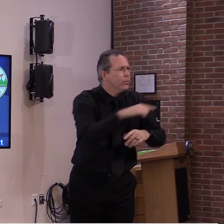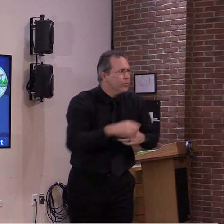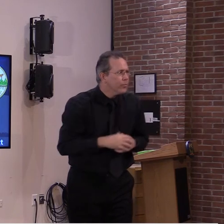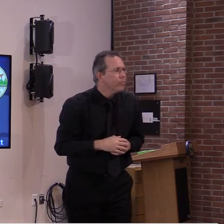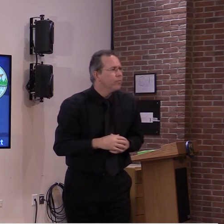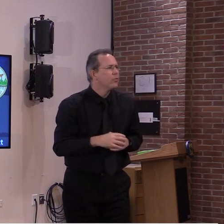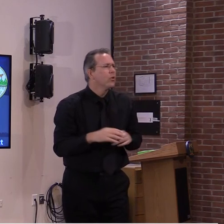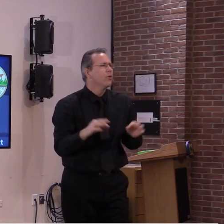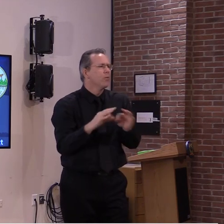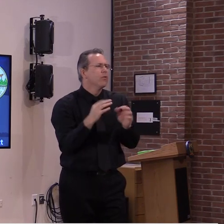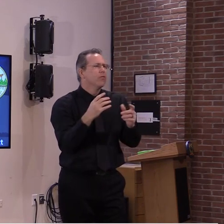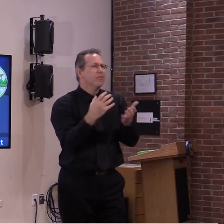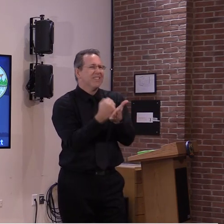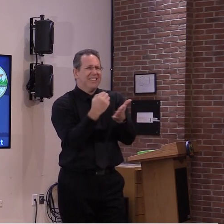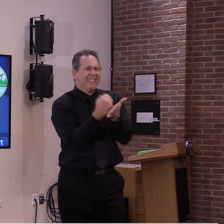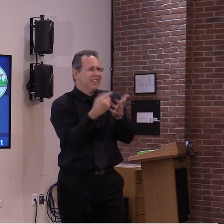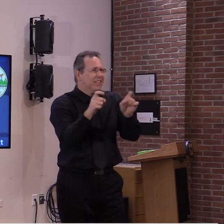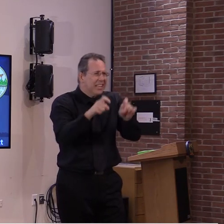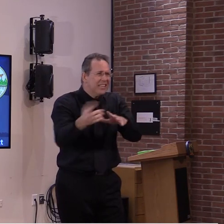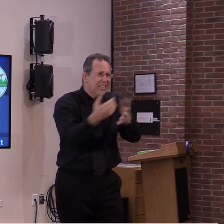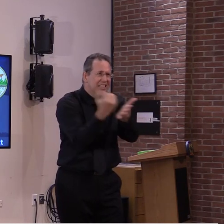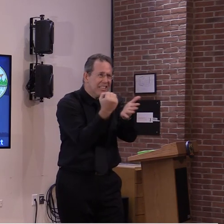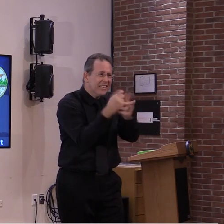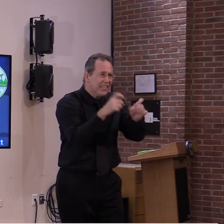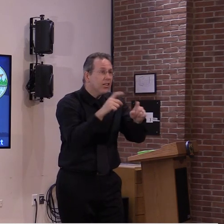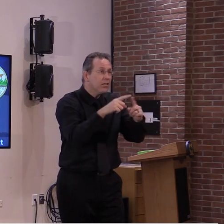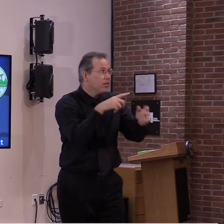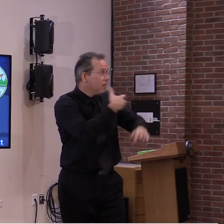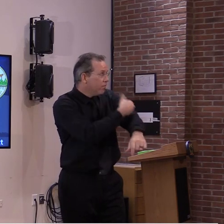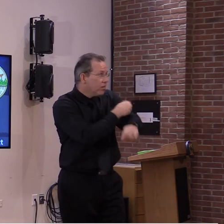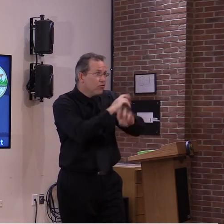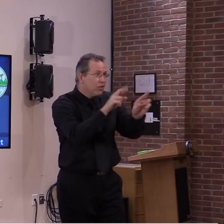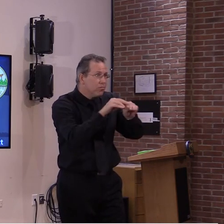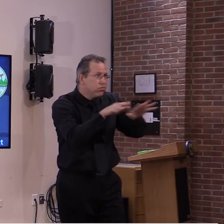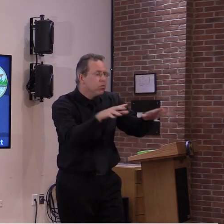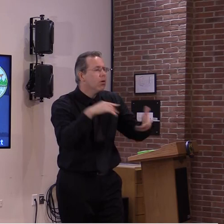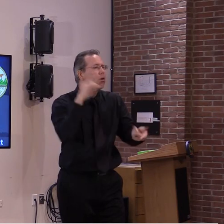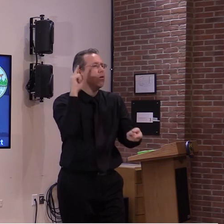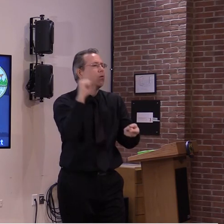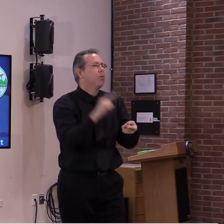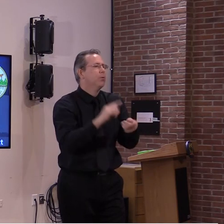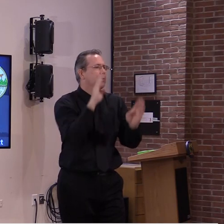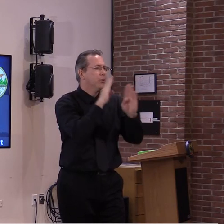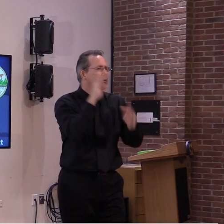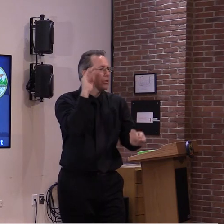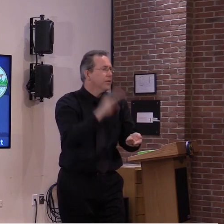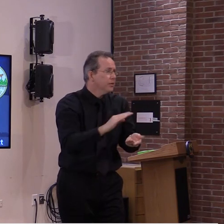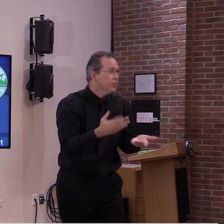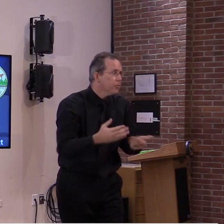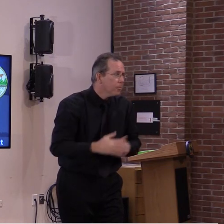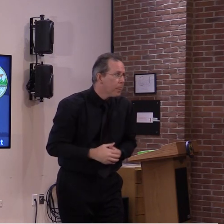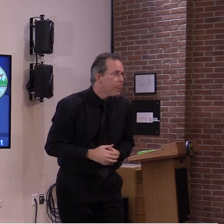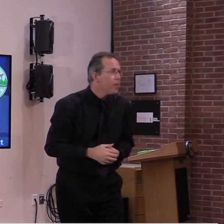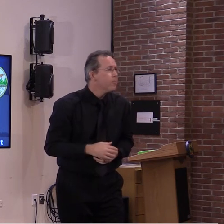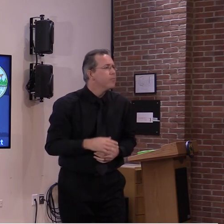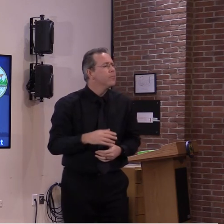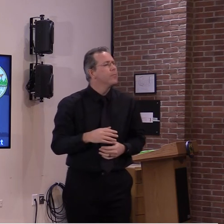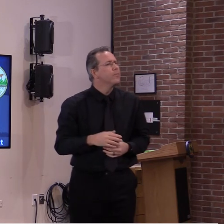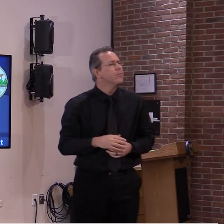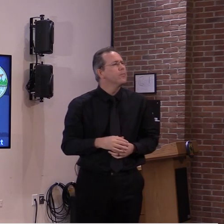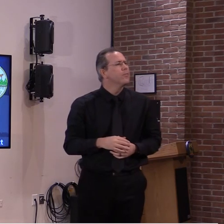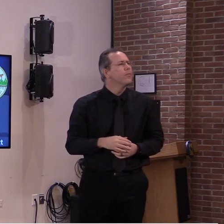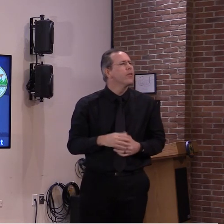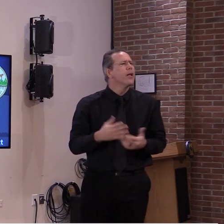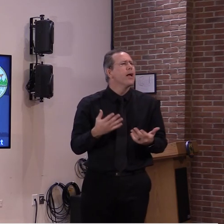administered. Maybe Secretary Smith could give us the numbers in terms of what how many we